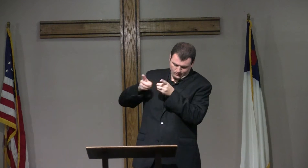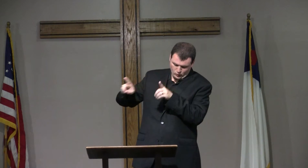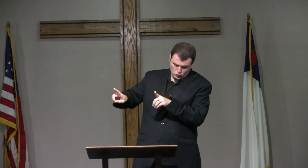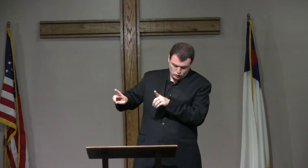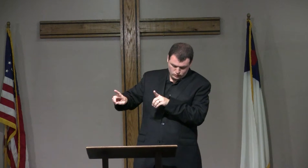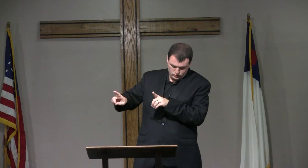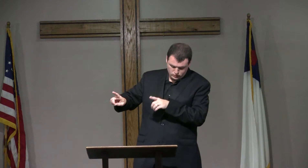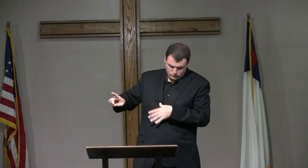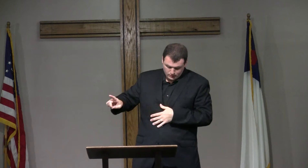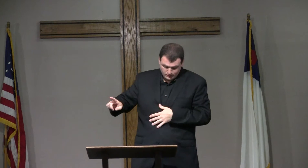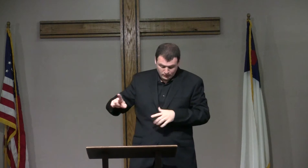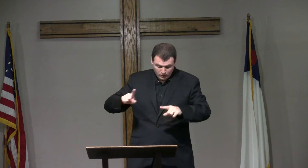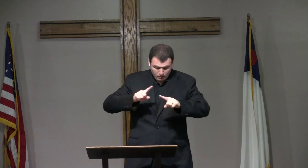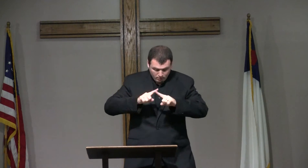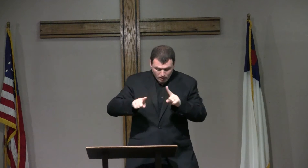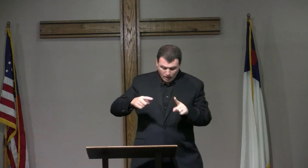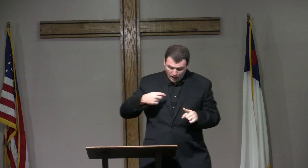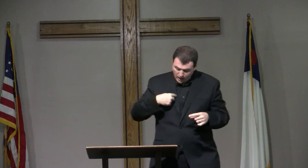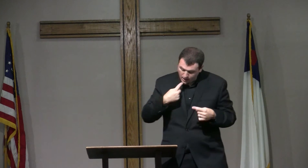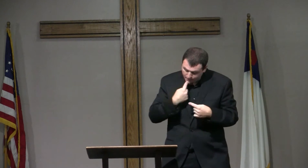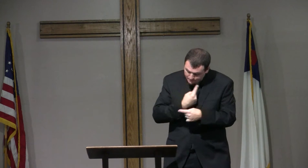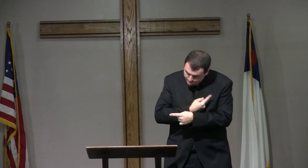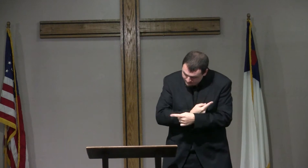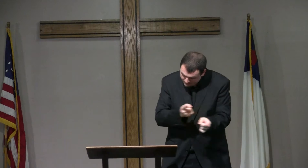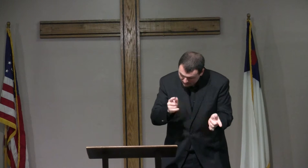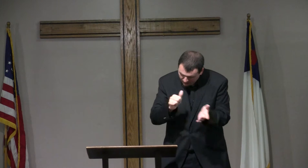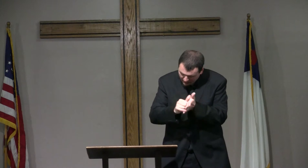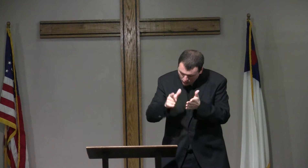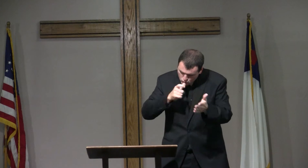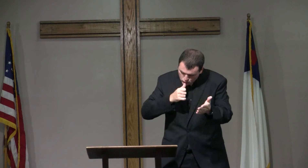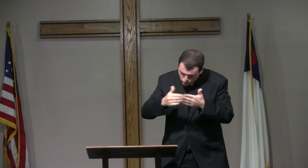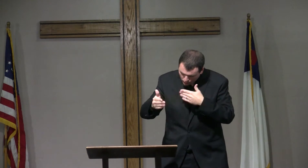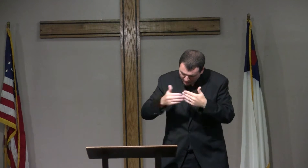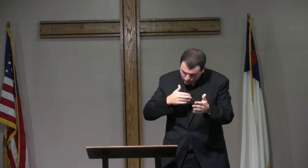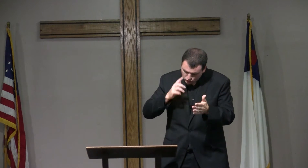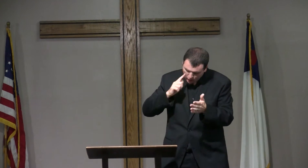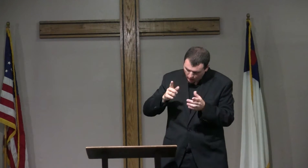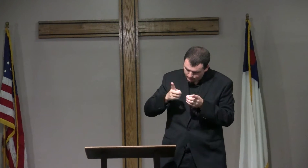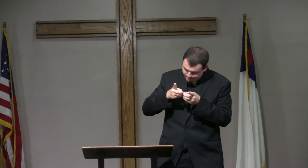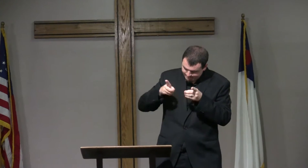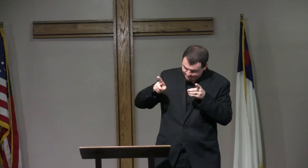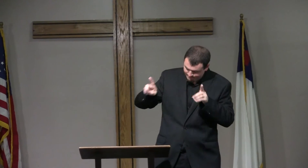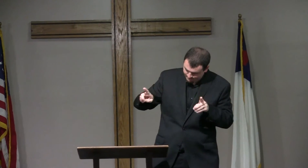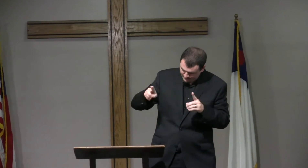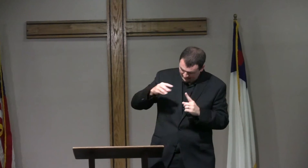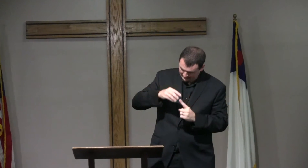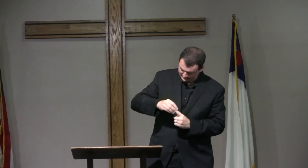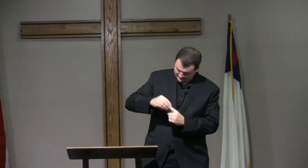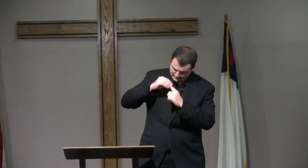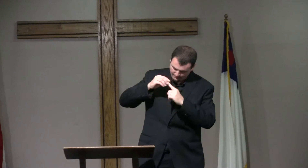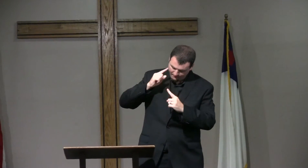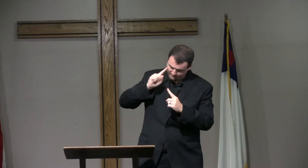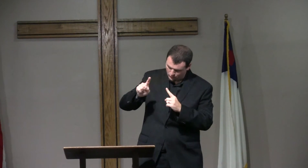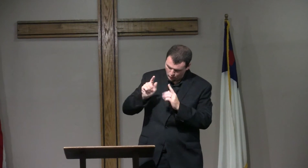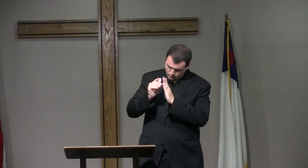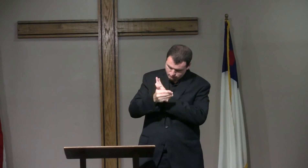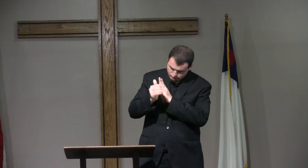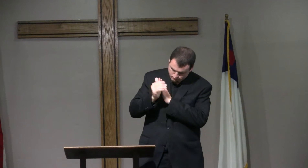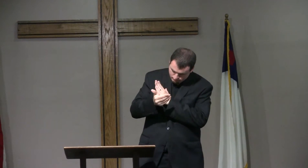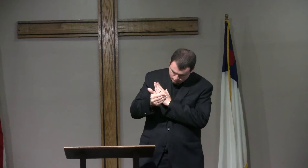let him give her a writing of divorcement. But I say unto you that whosoever shall put away his wife, saving for the cause